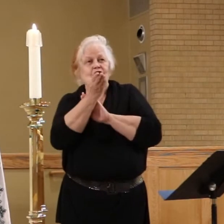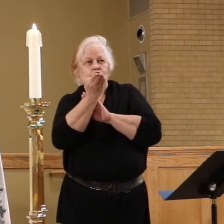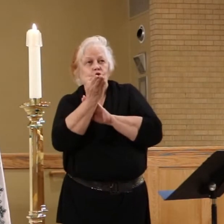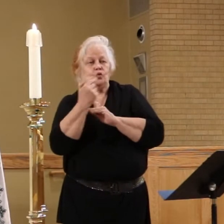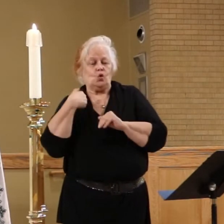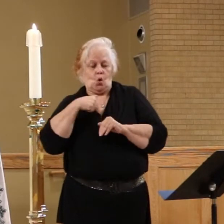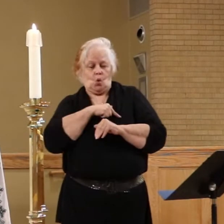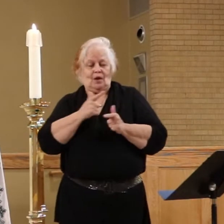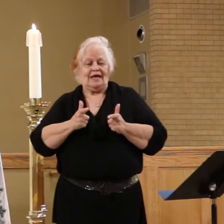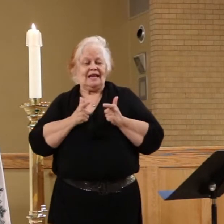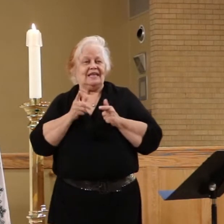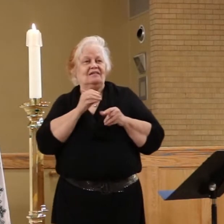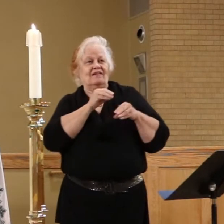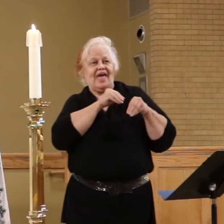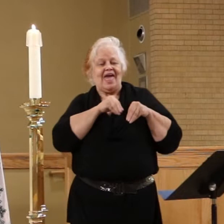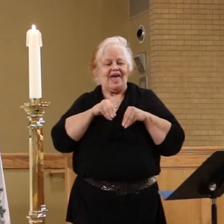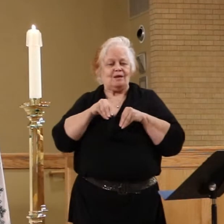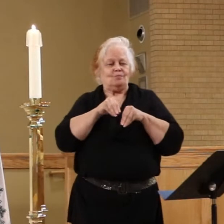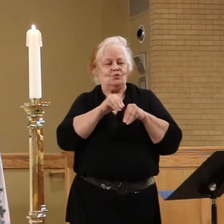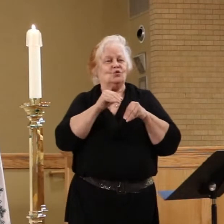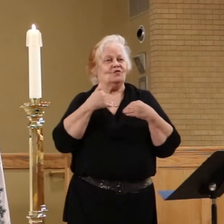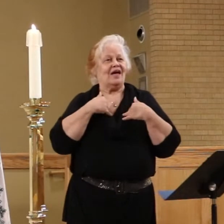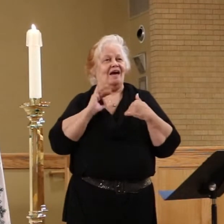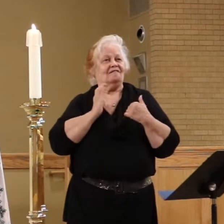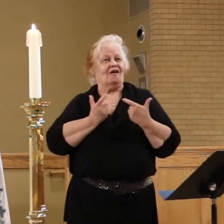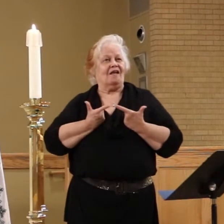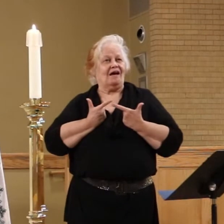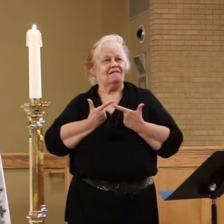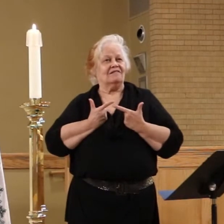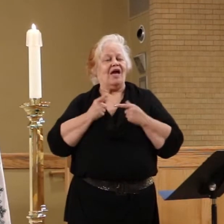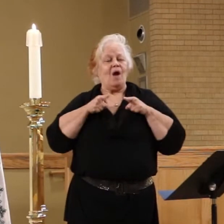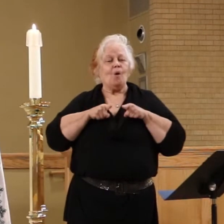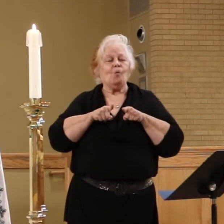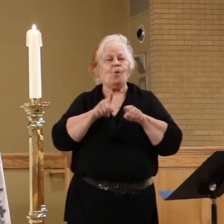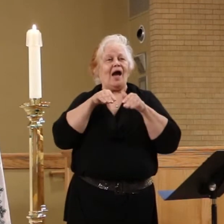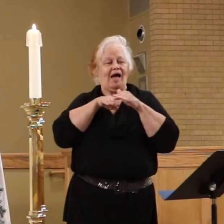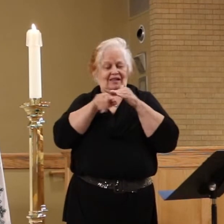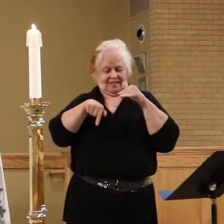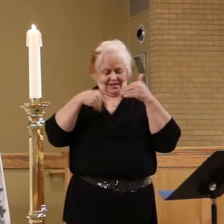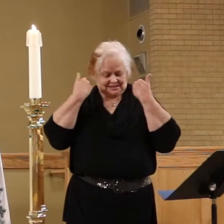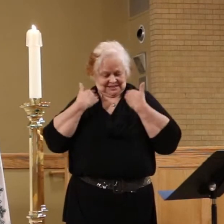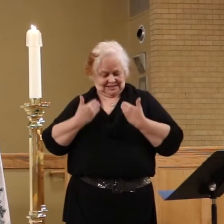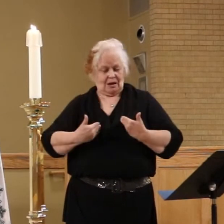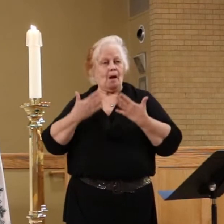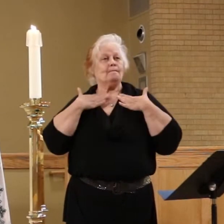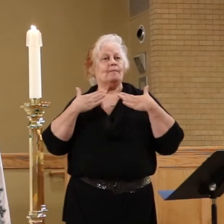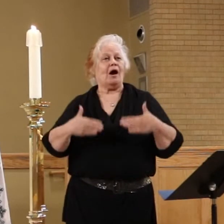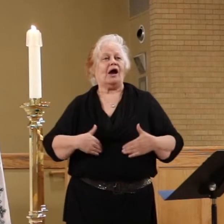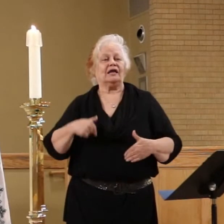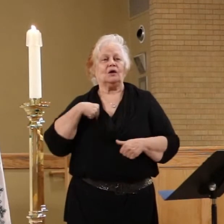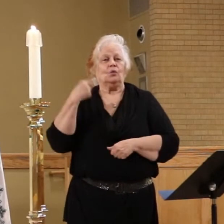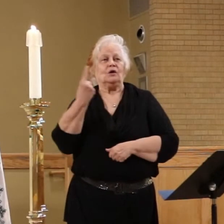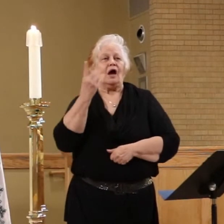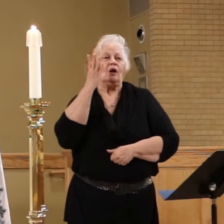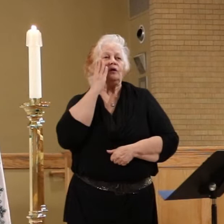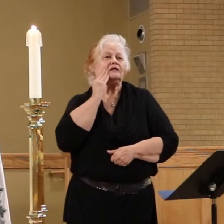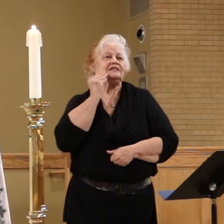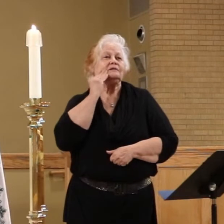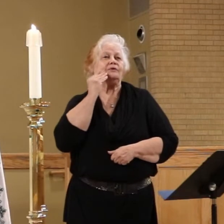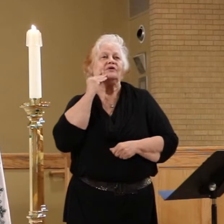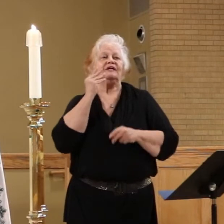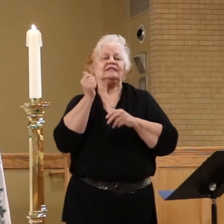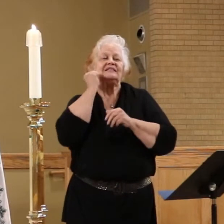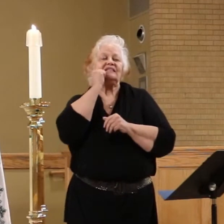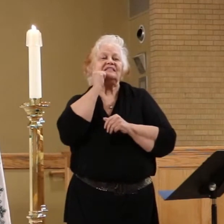we live and move and have our being. And while in this body we not only experience the daily effects of your